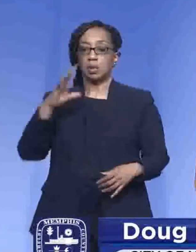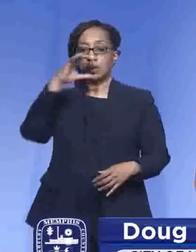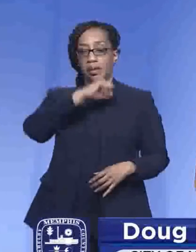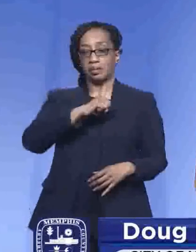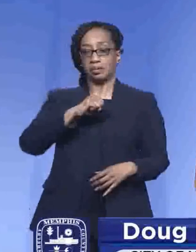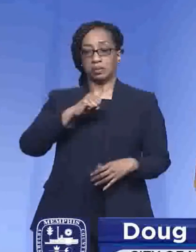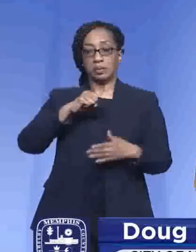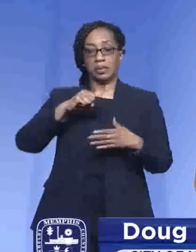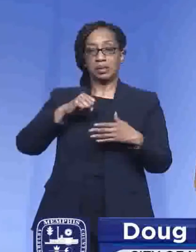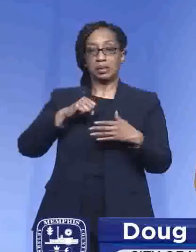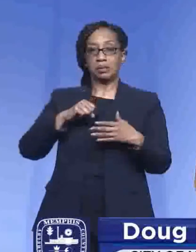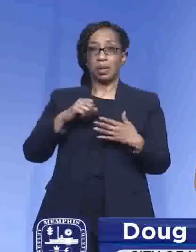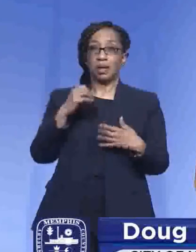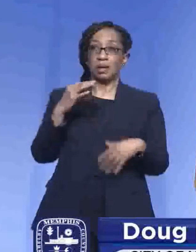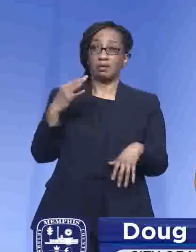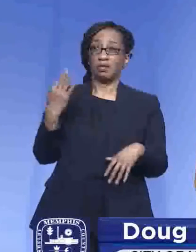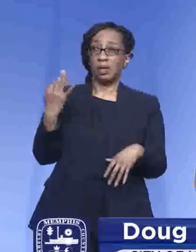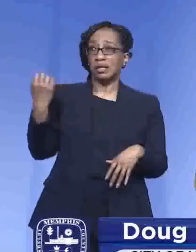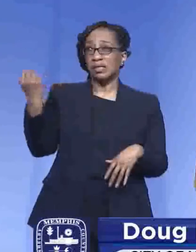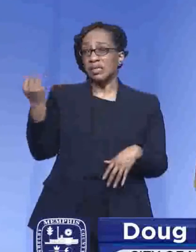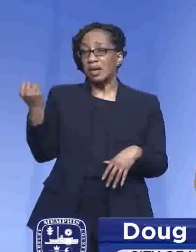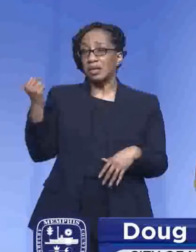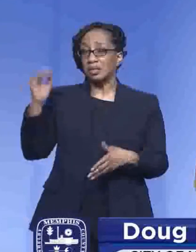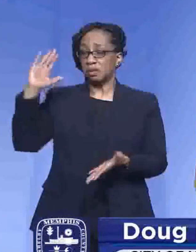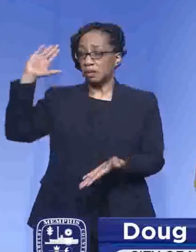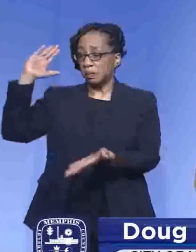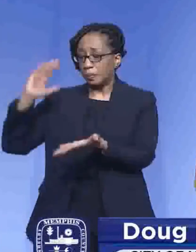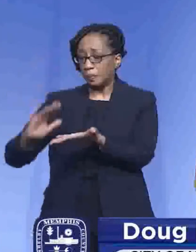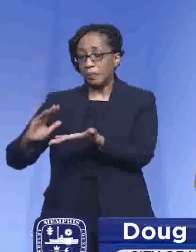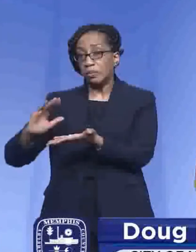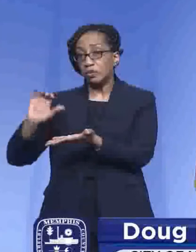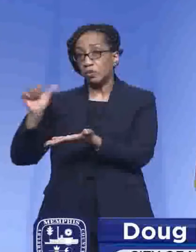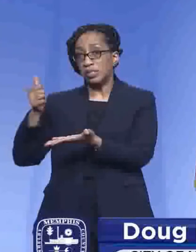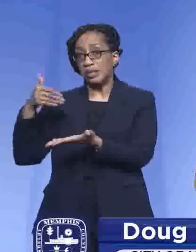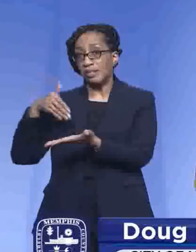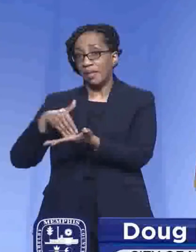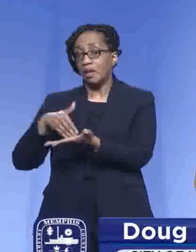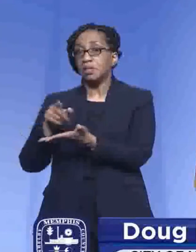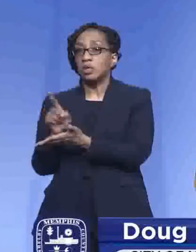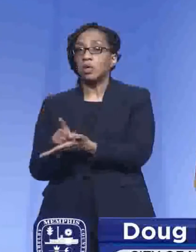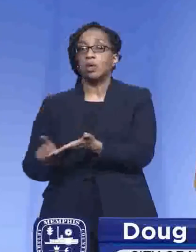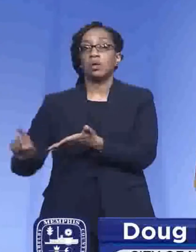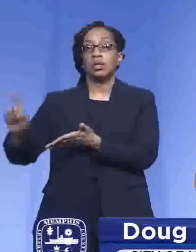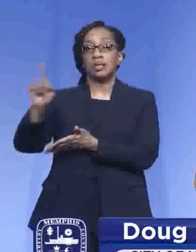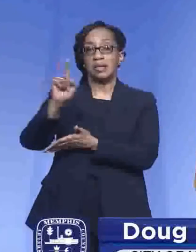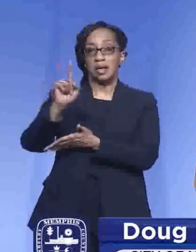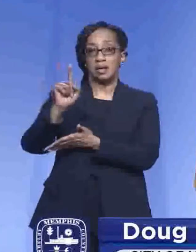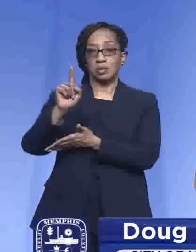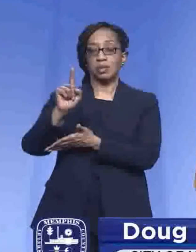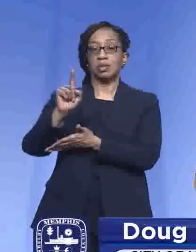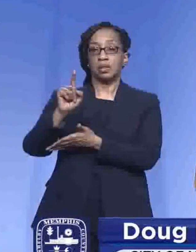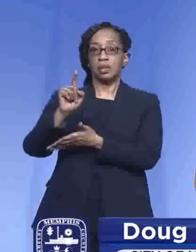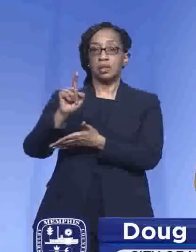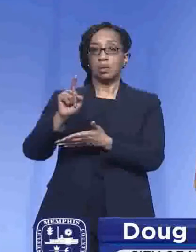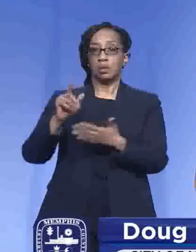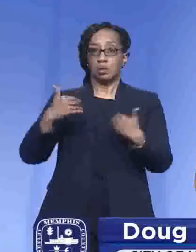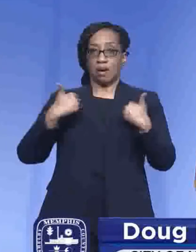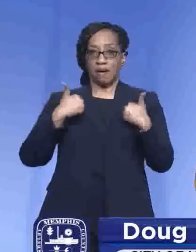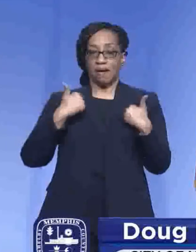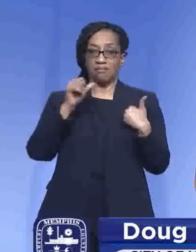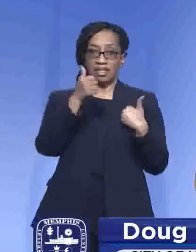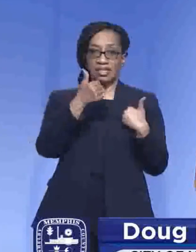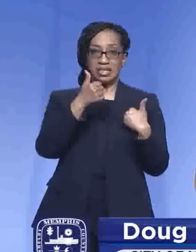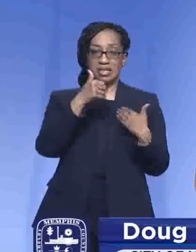end of this week, we will have that down to 10,000. And so next week we'll enter into the week with those 10,000